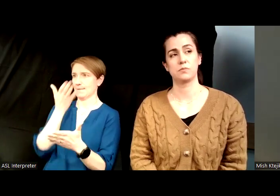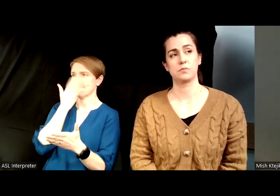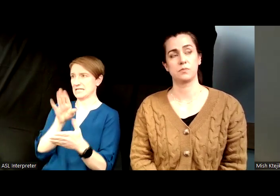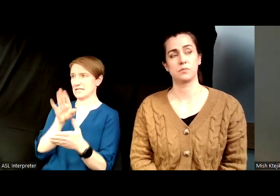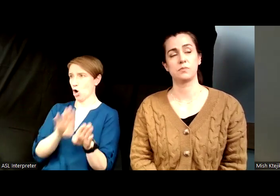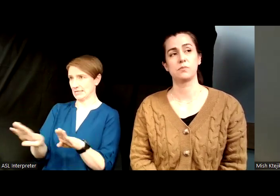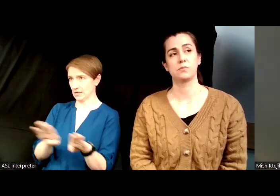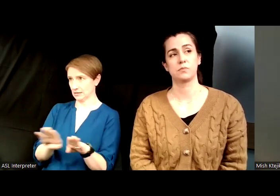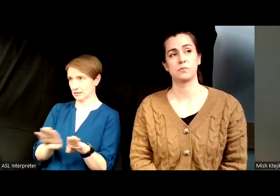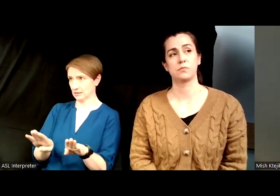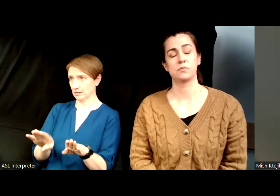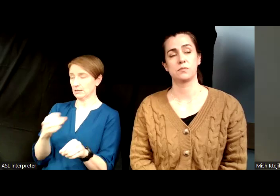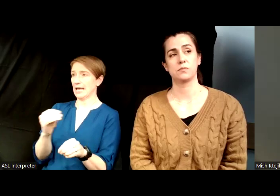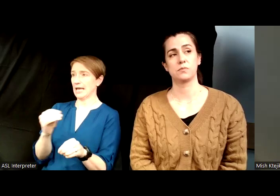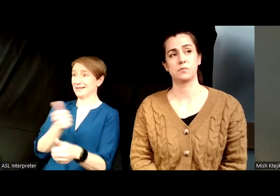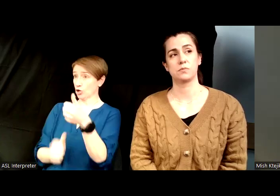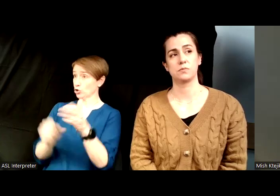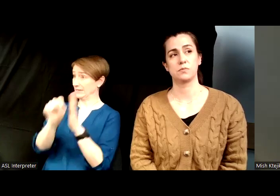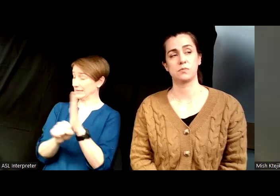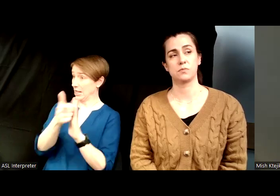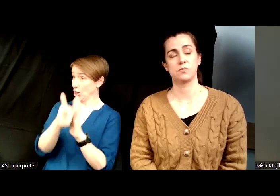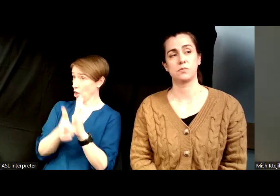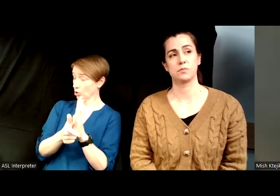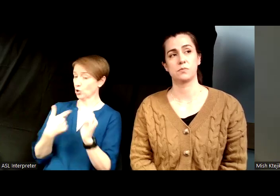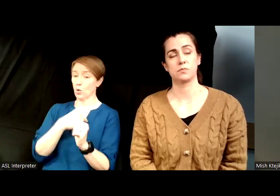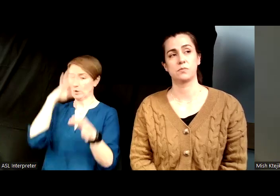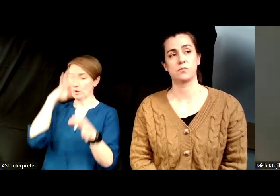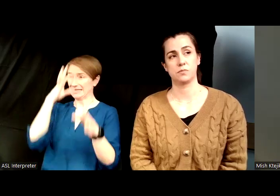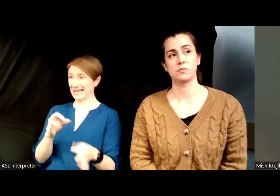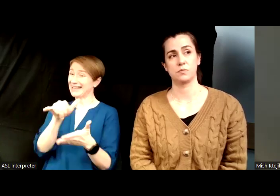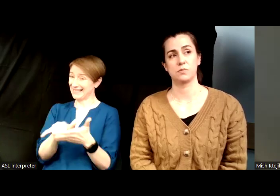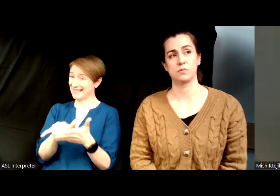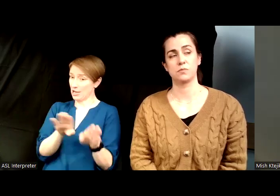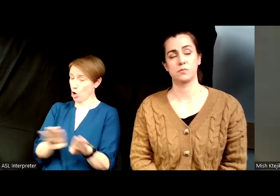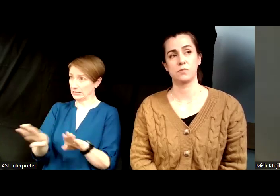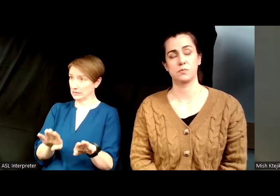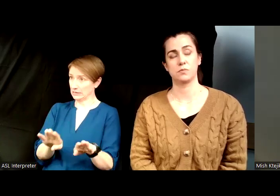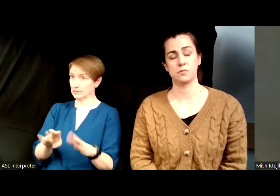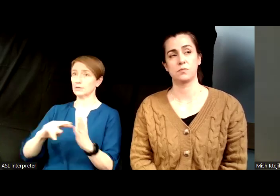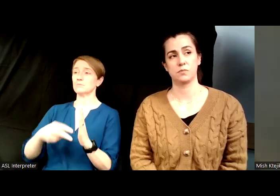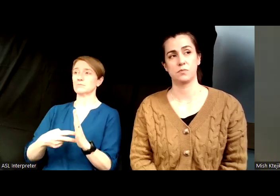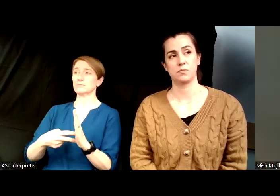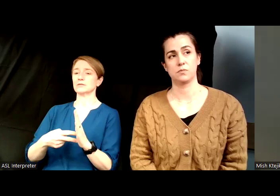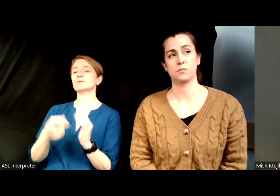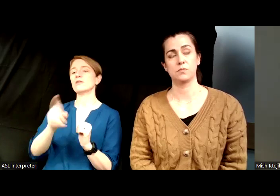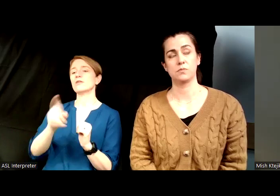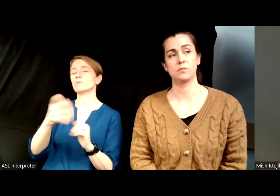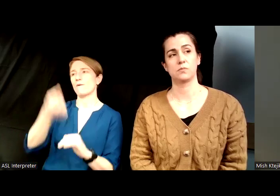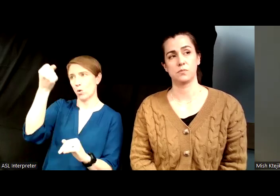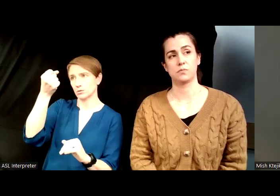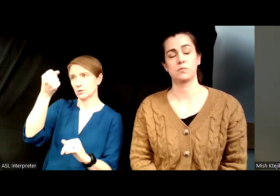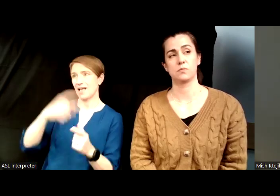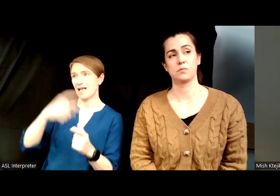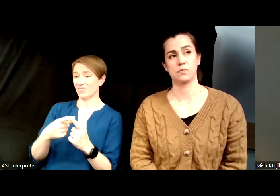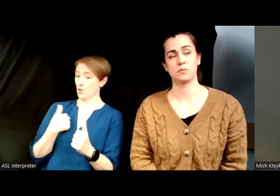then under our state laws, we find that that conduct means that the person should be revoked. Then we need to afford our